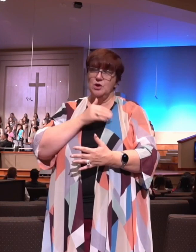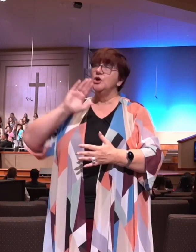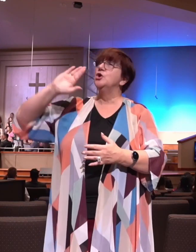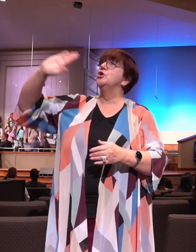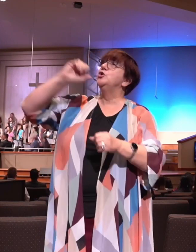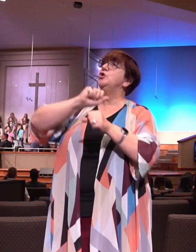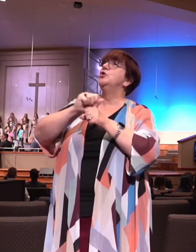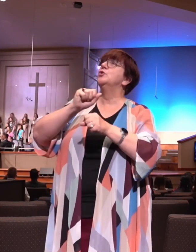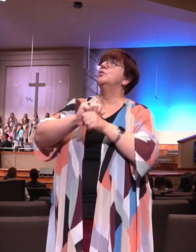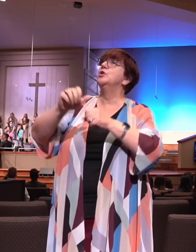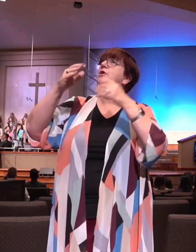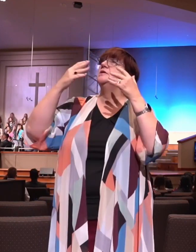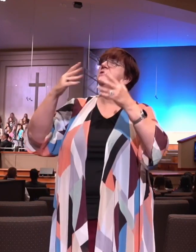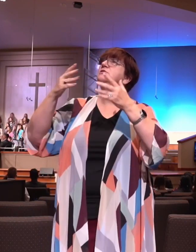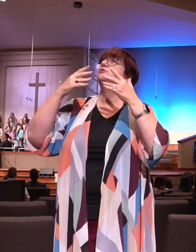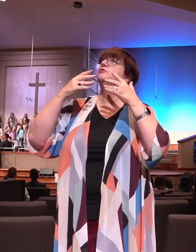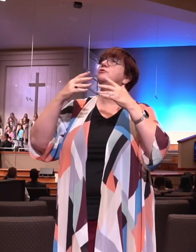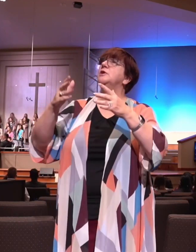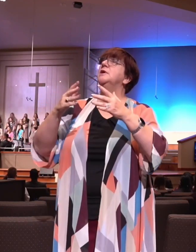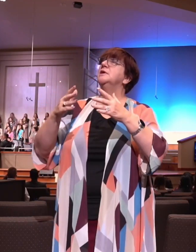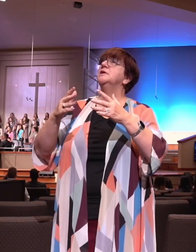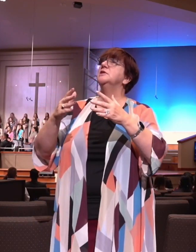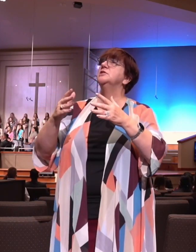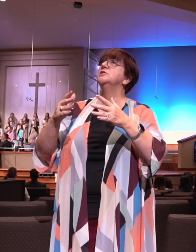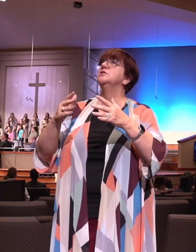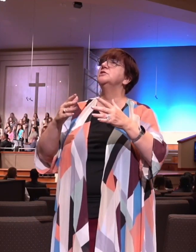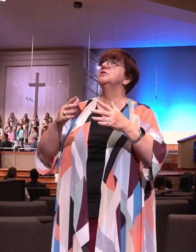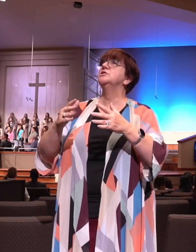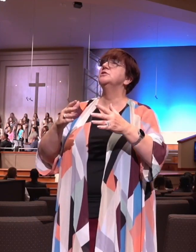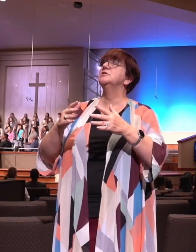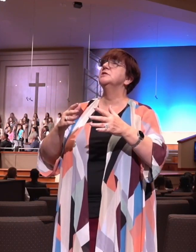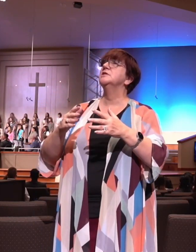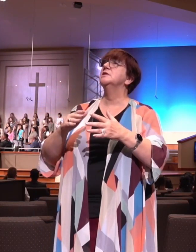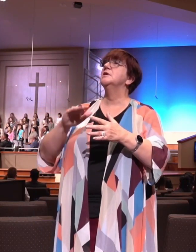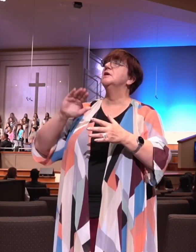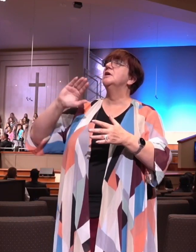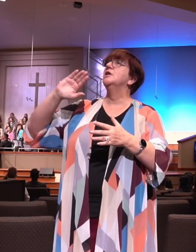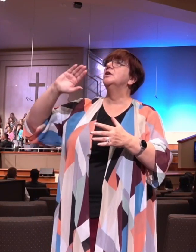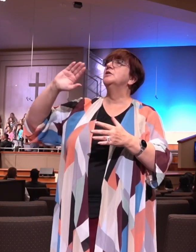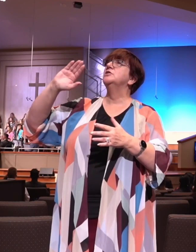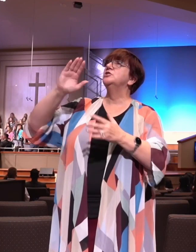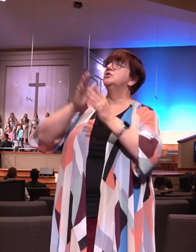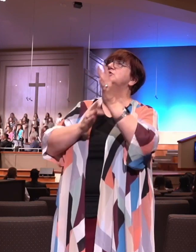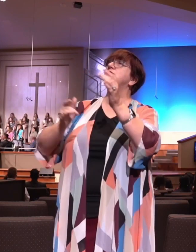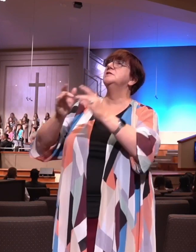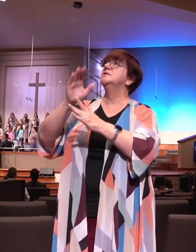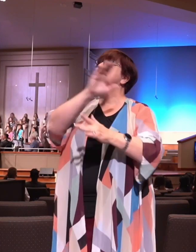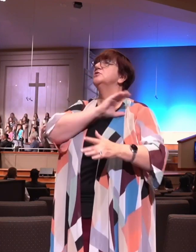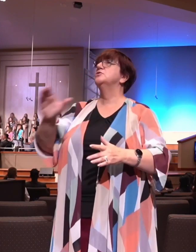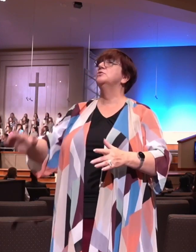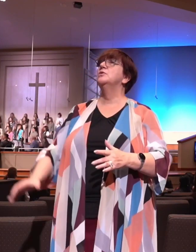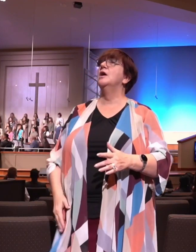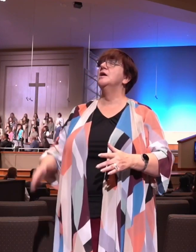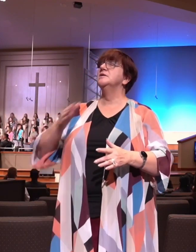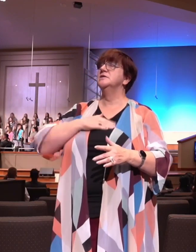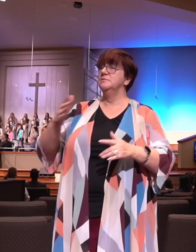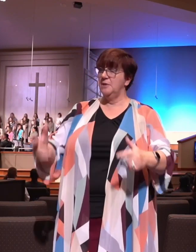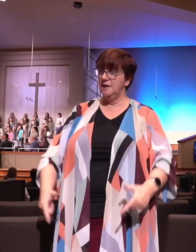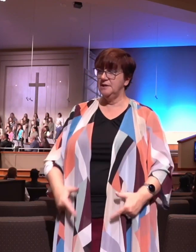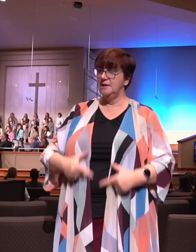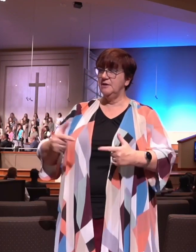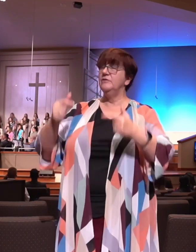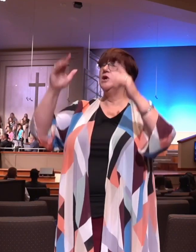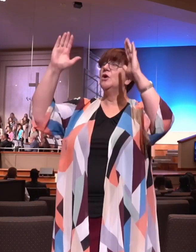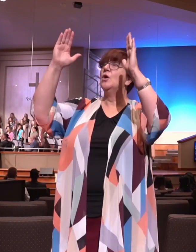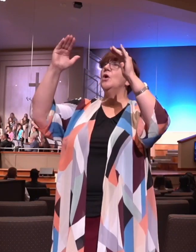the end is written, Jesus Christ, my living